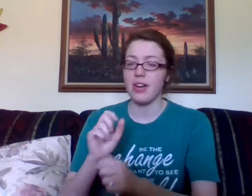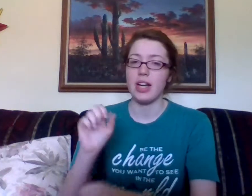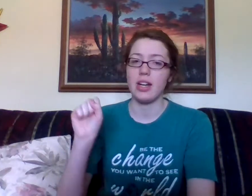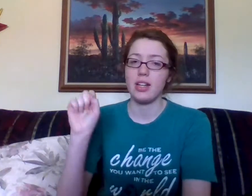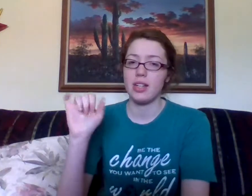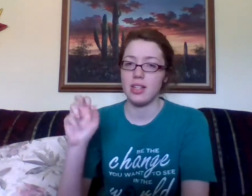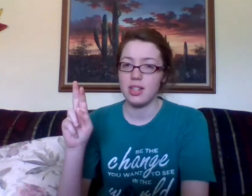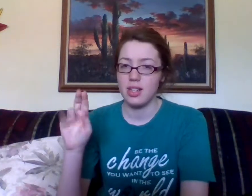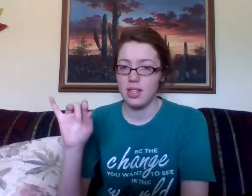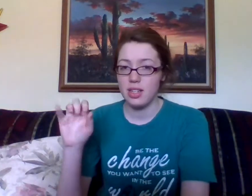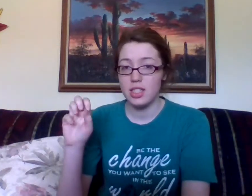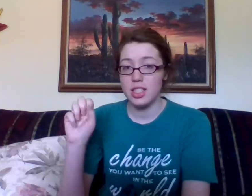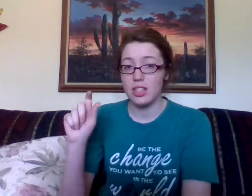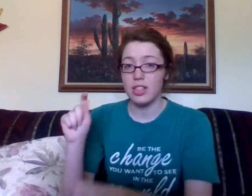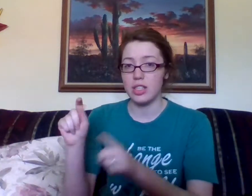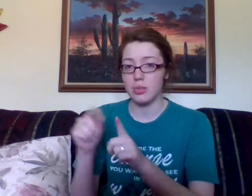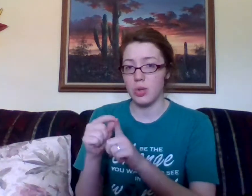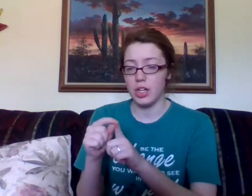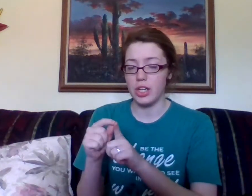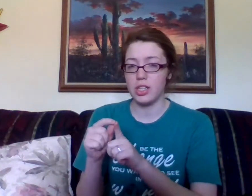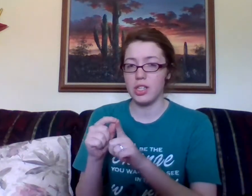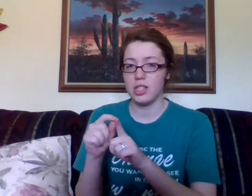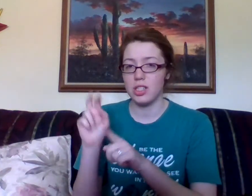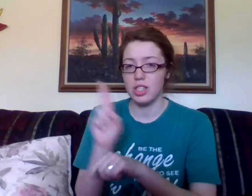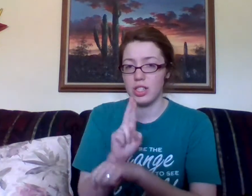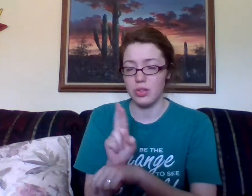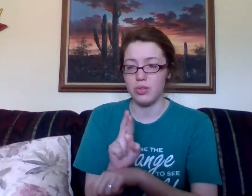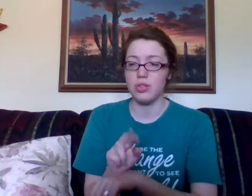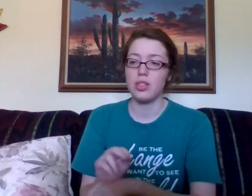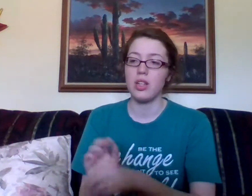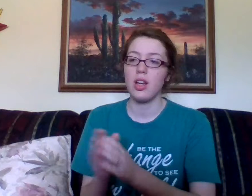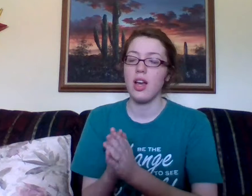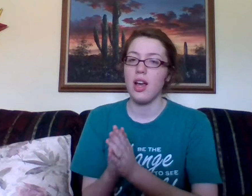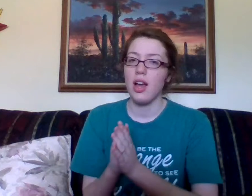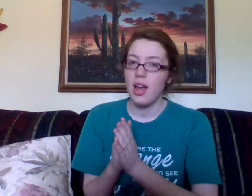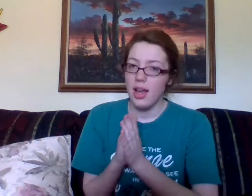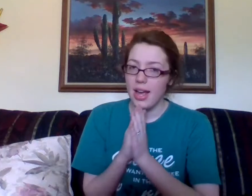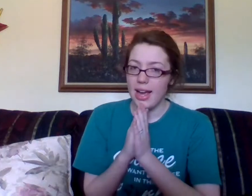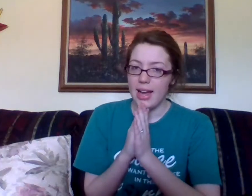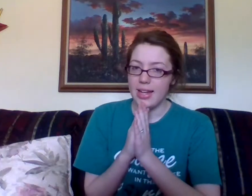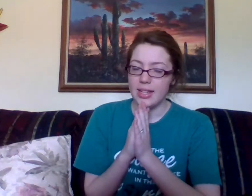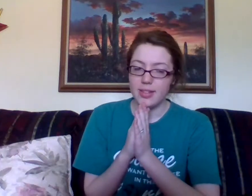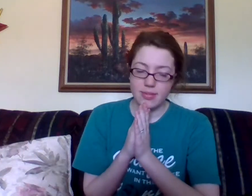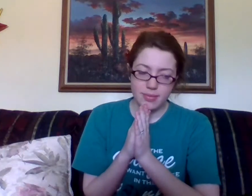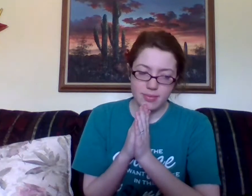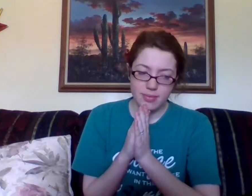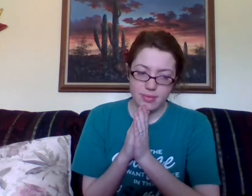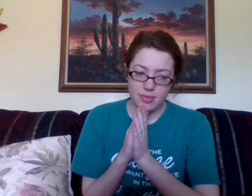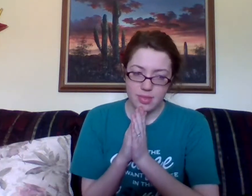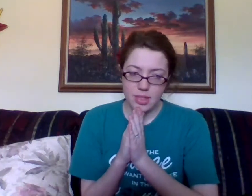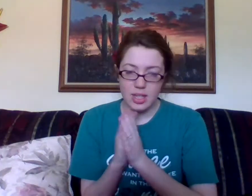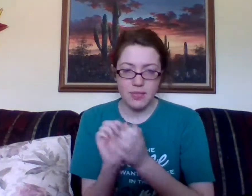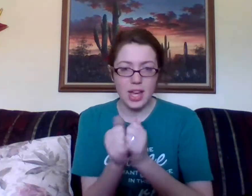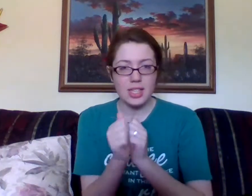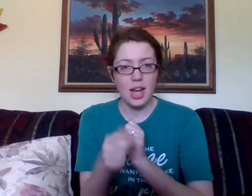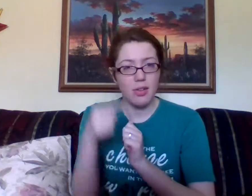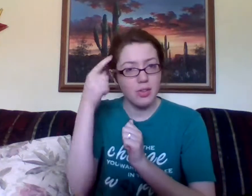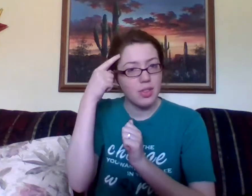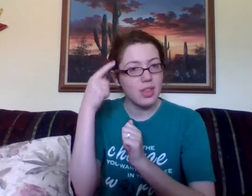very serious word to use. And if that's how you